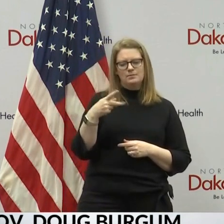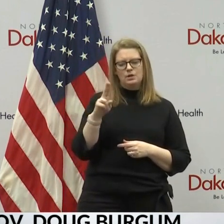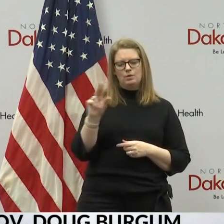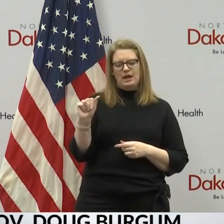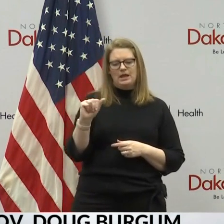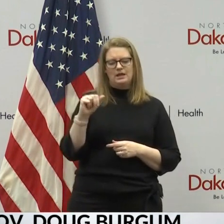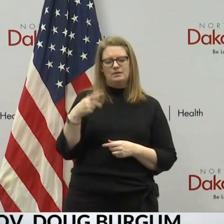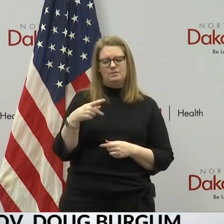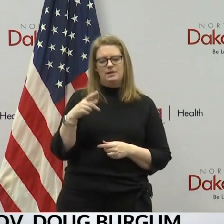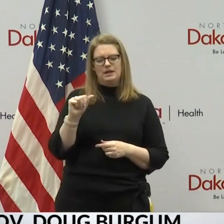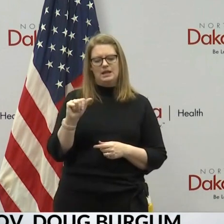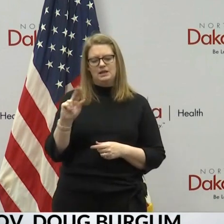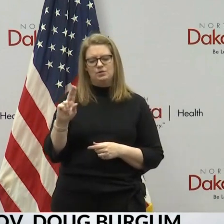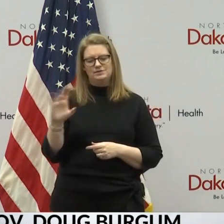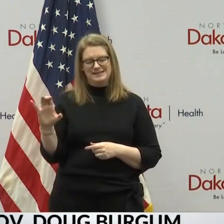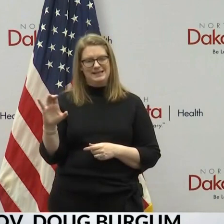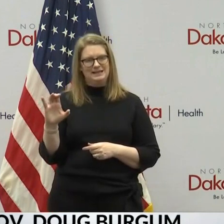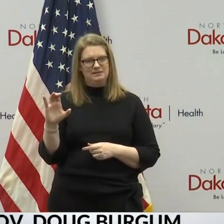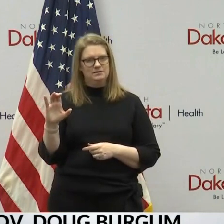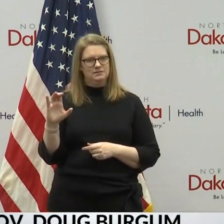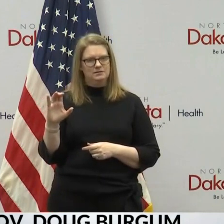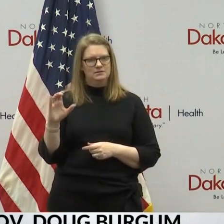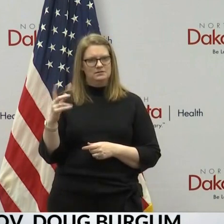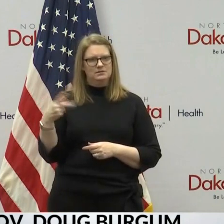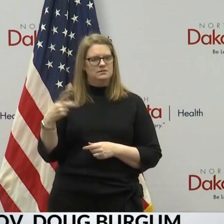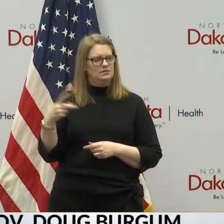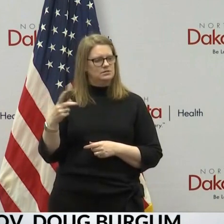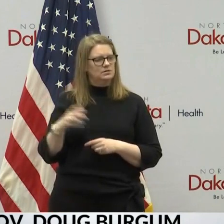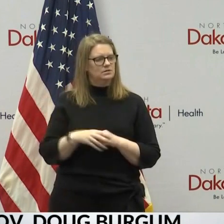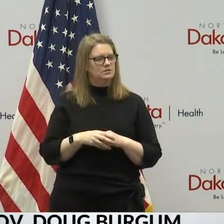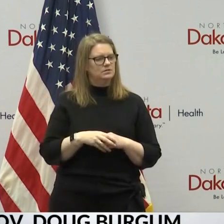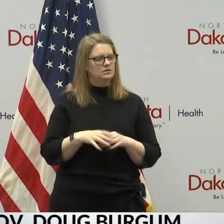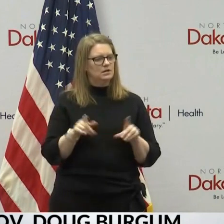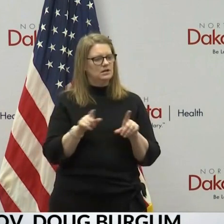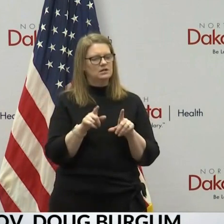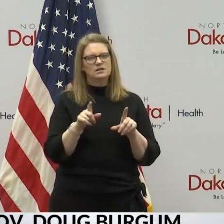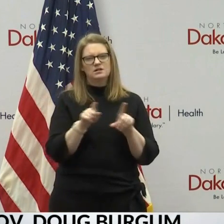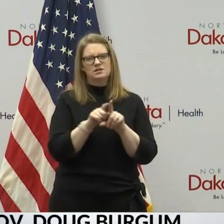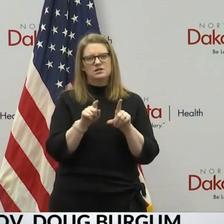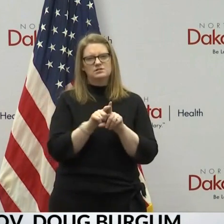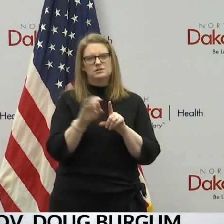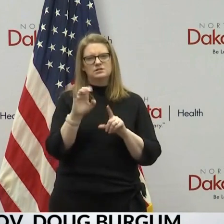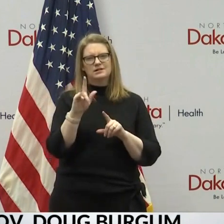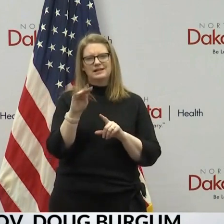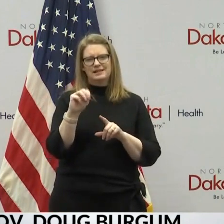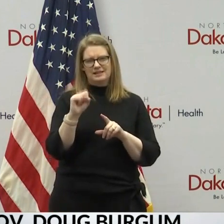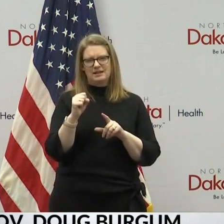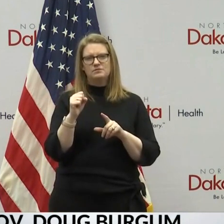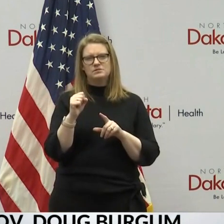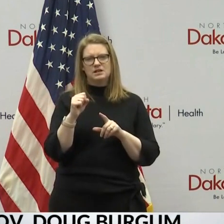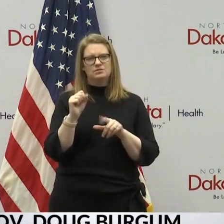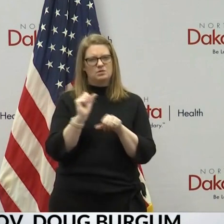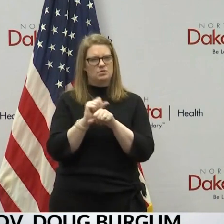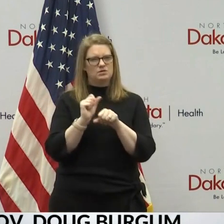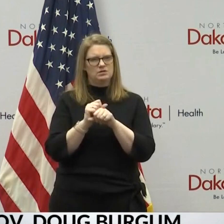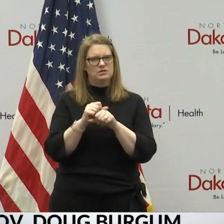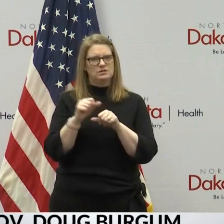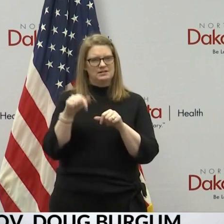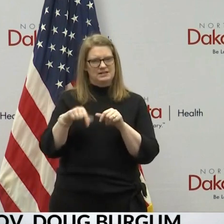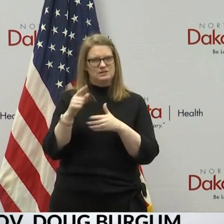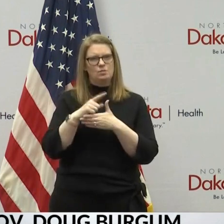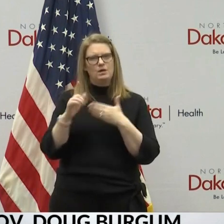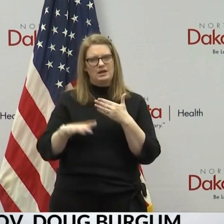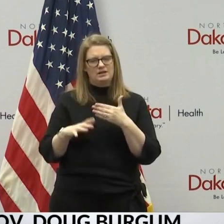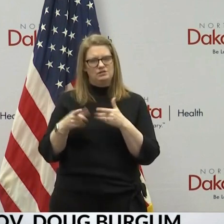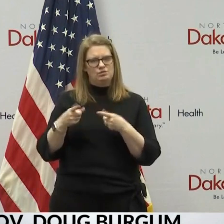and PEUC claims that have come in. There were claims that also were processed over the weekend, over 2,000 that